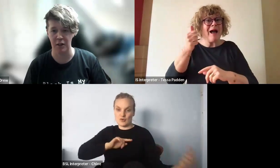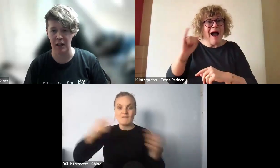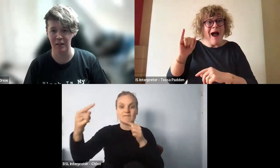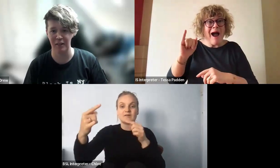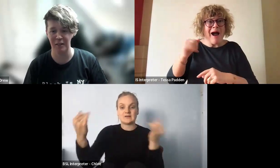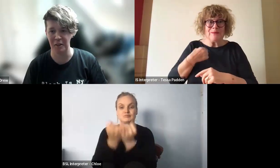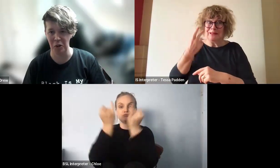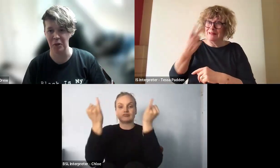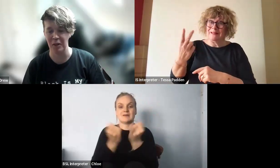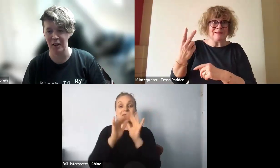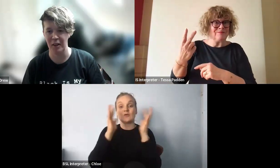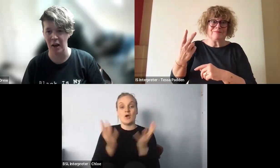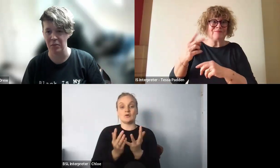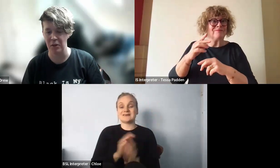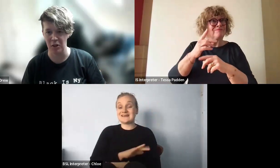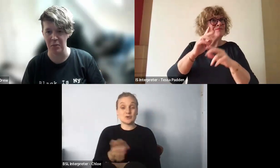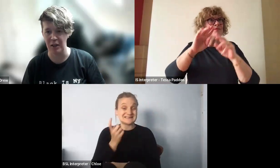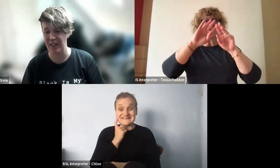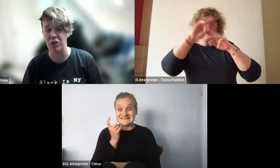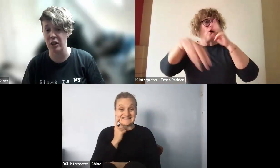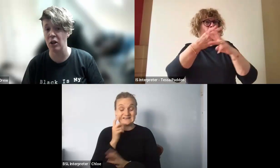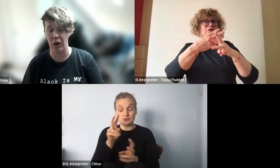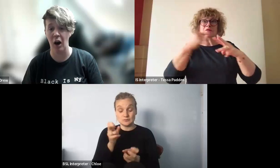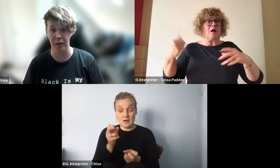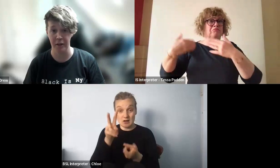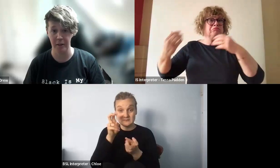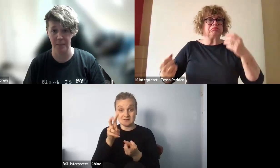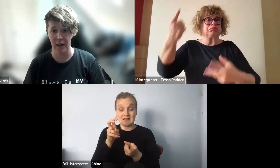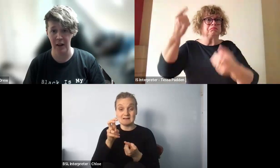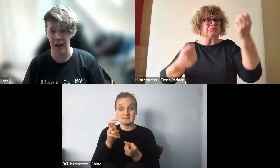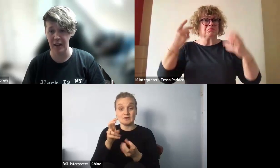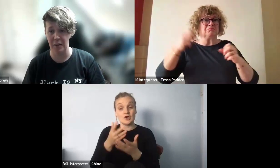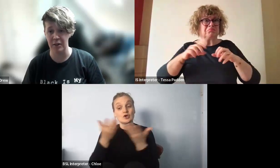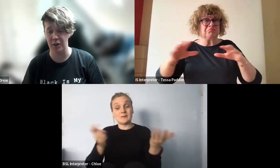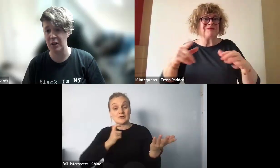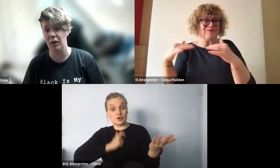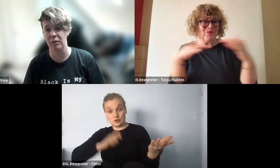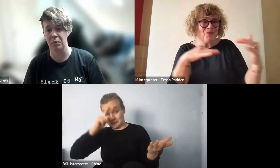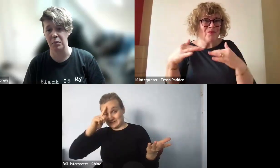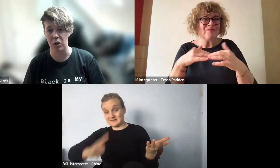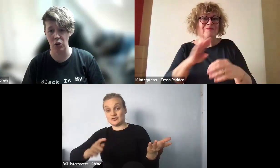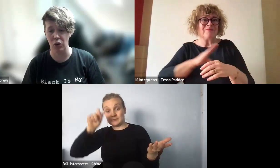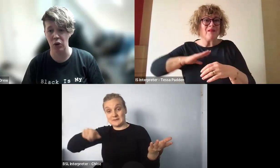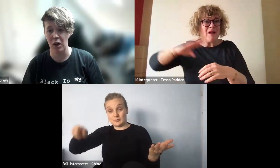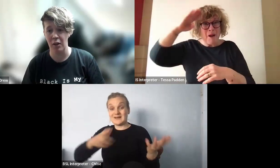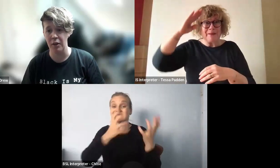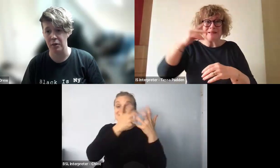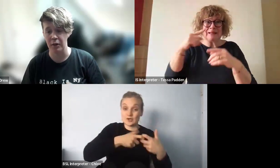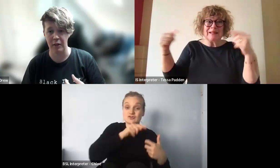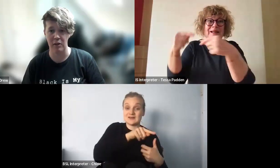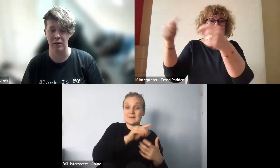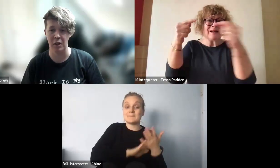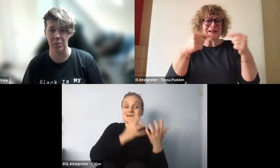to understand than human decision makers. They're actually a lot harder. And that means that we can't be sure